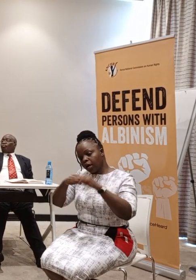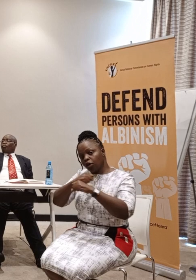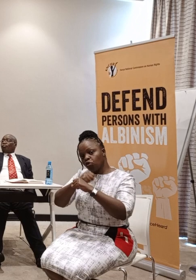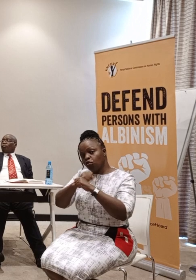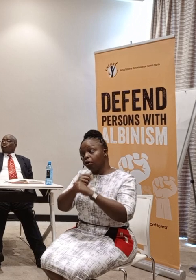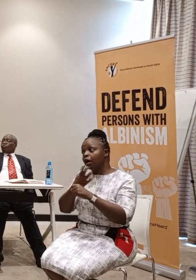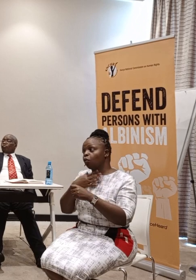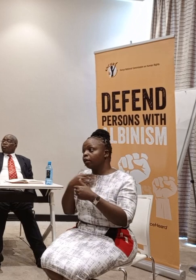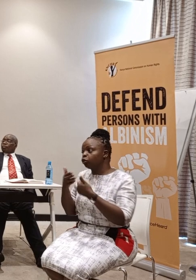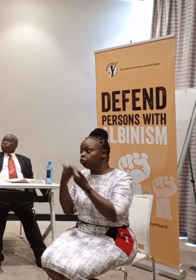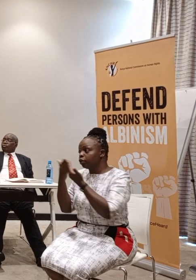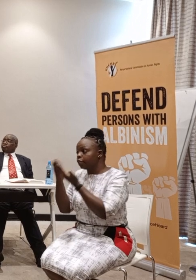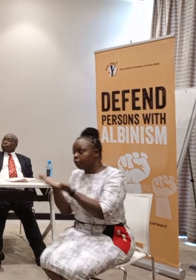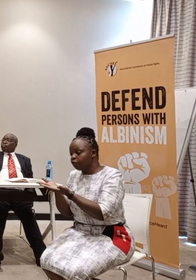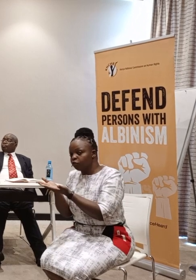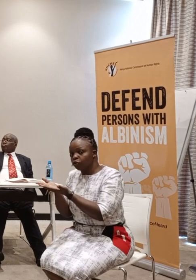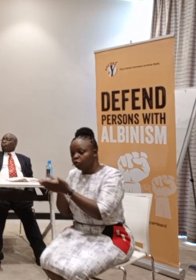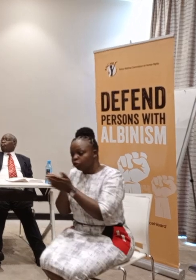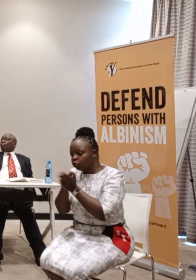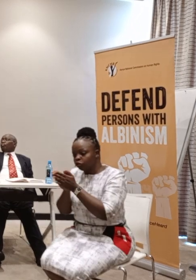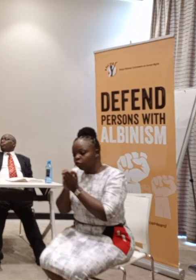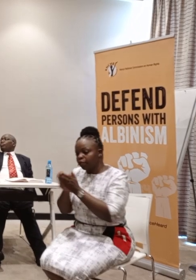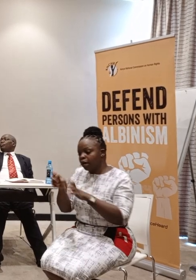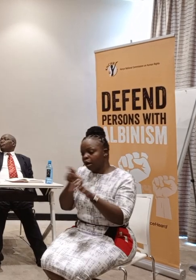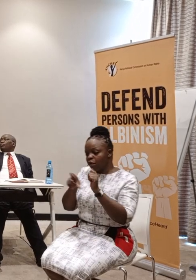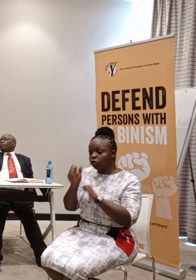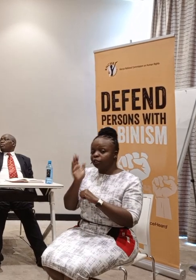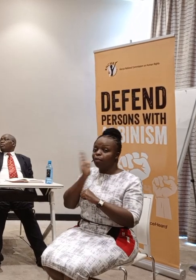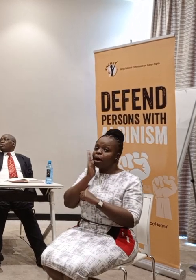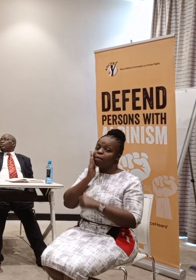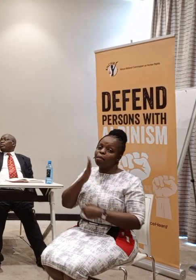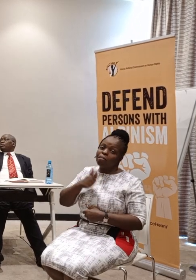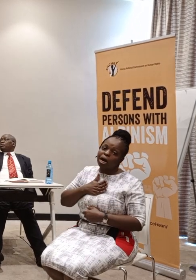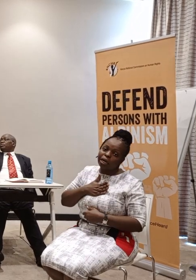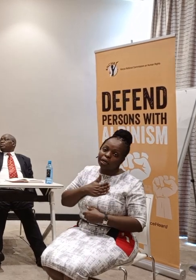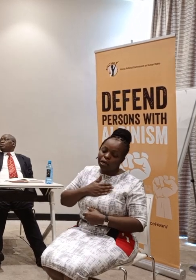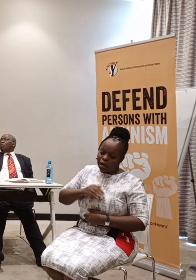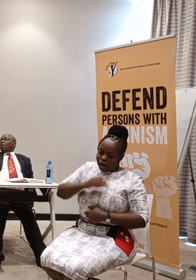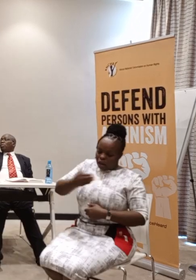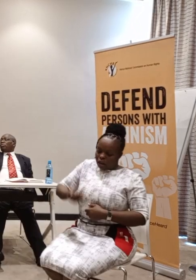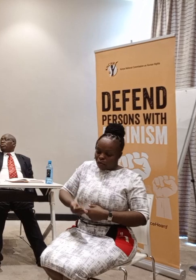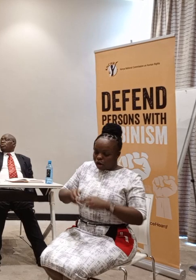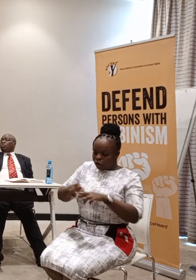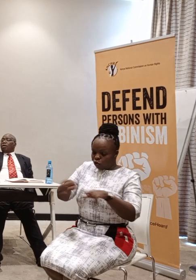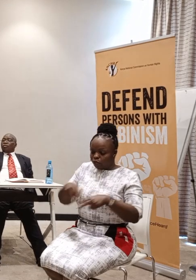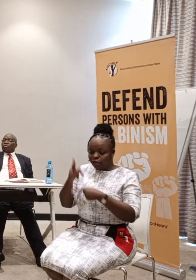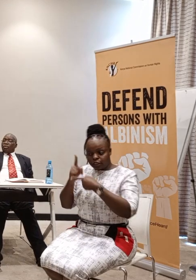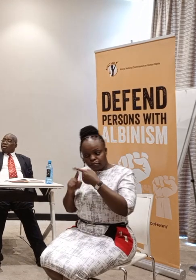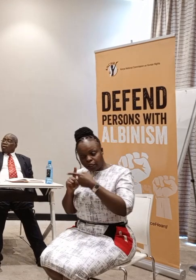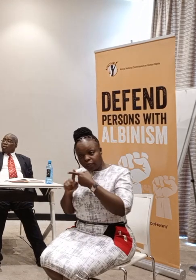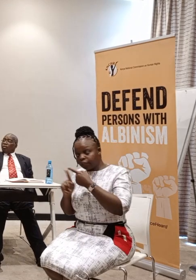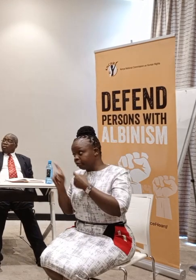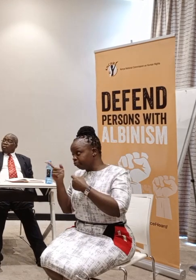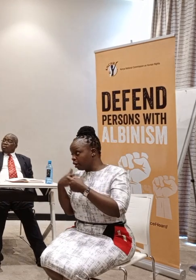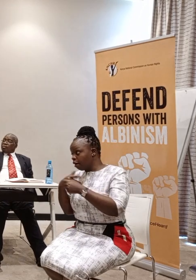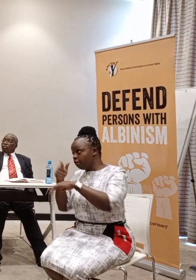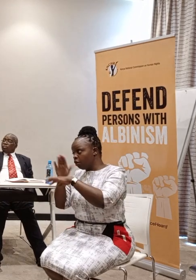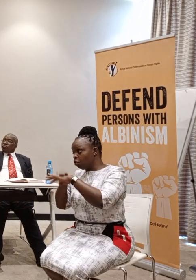the story of my labor room, my mother's labor room experience. And she raises a very good point,